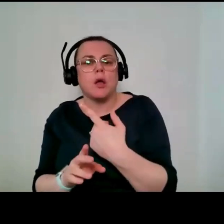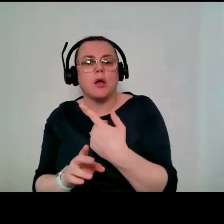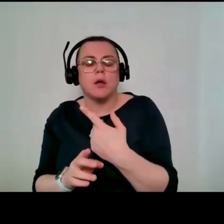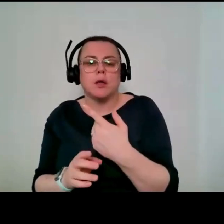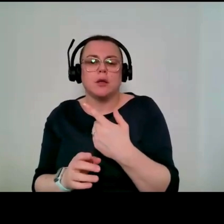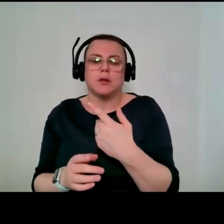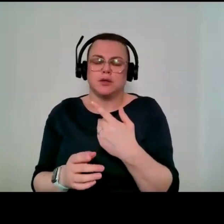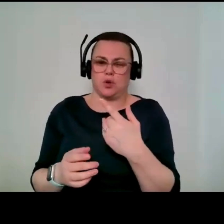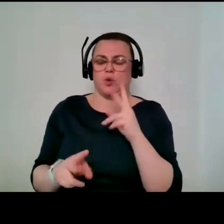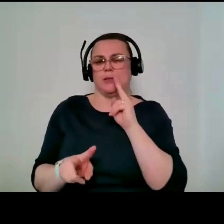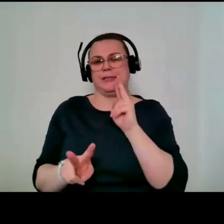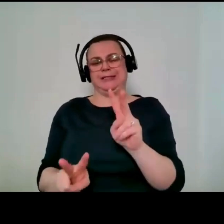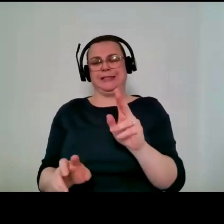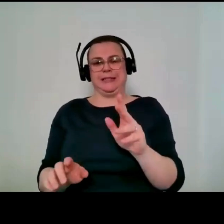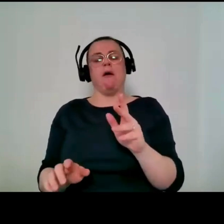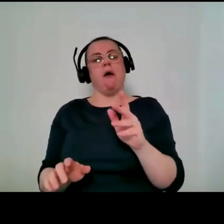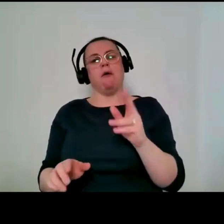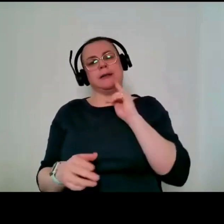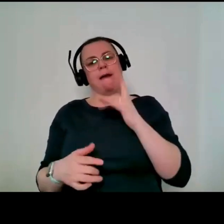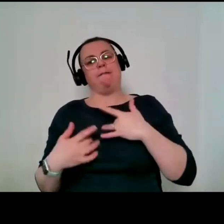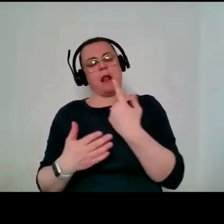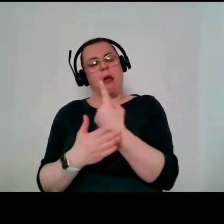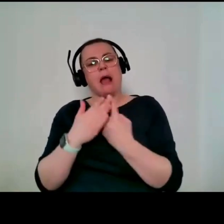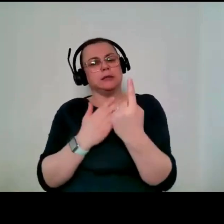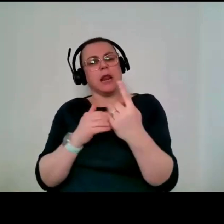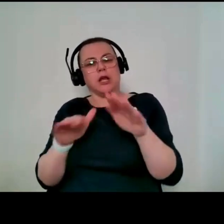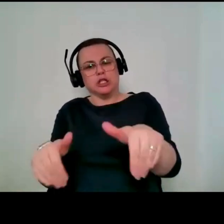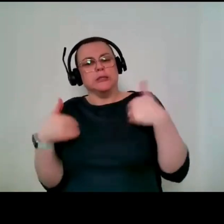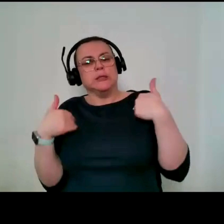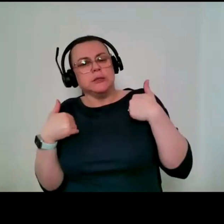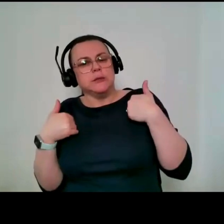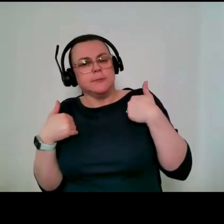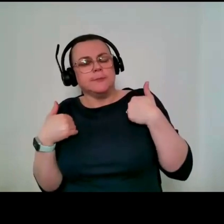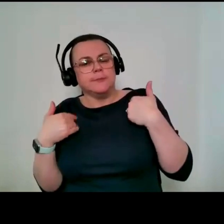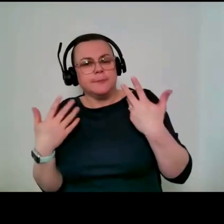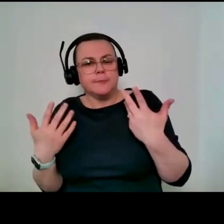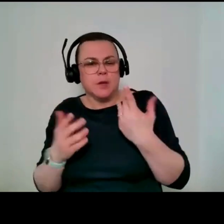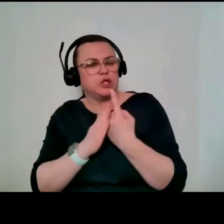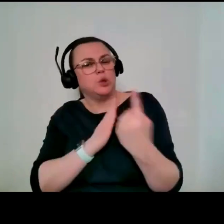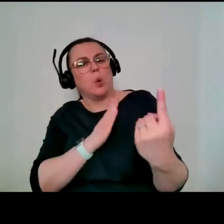of isolation and exclusion for us in the workplace.